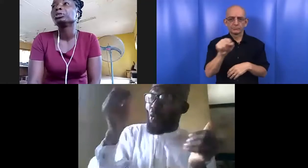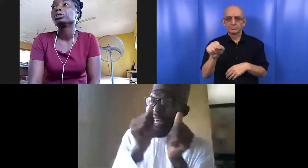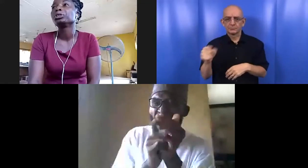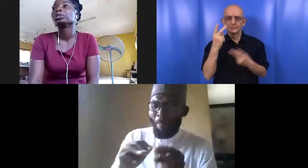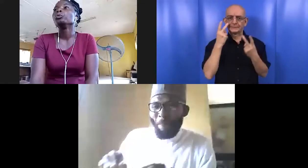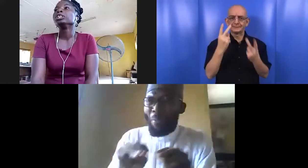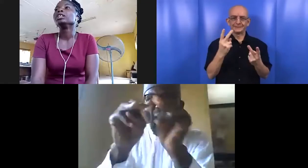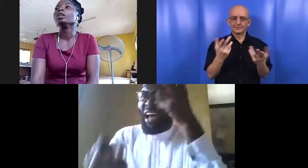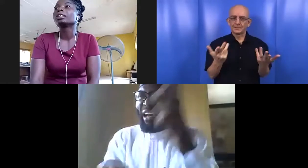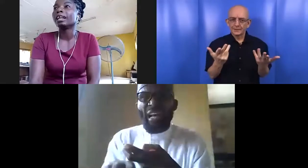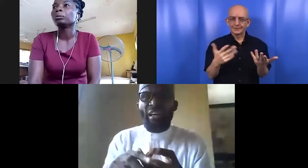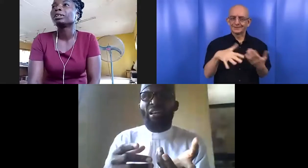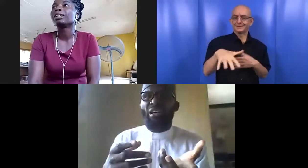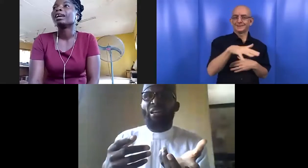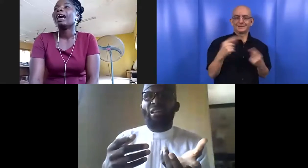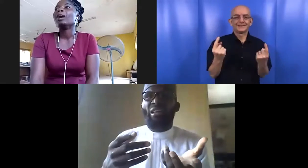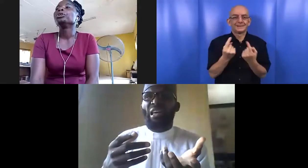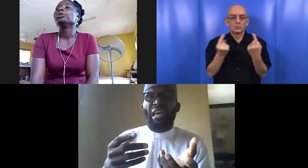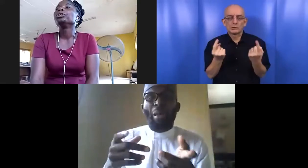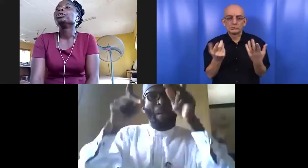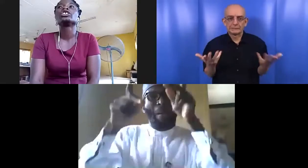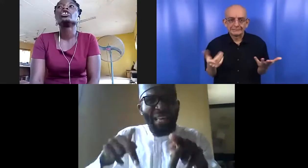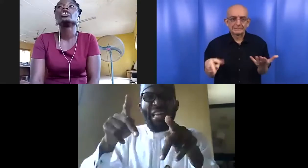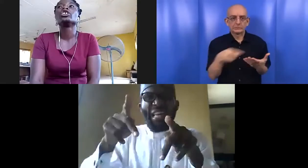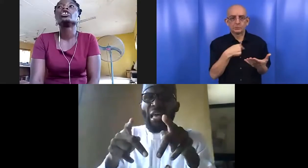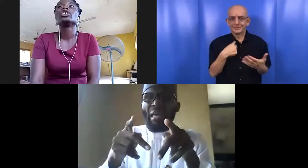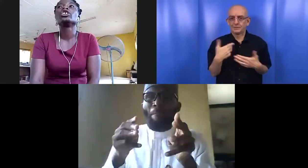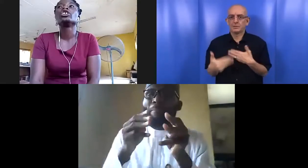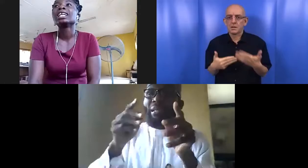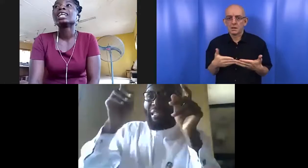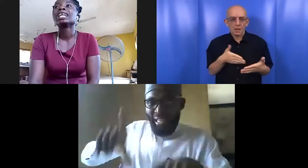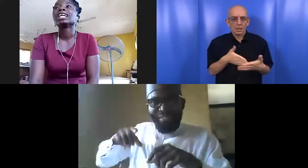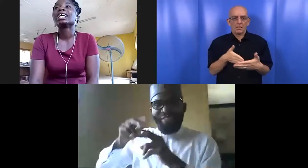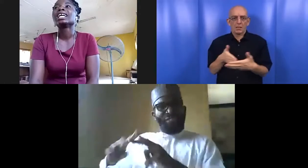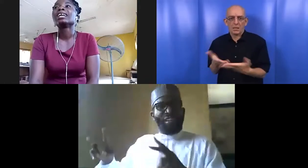to? With the lockdown. And we know that there is movement.